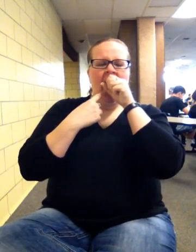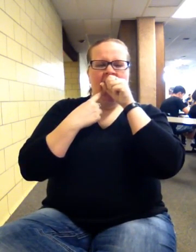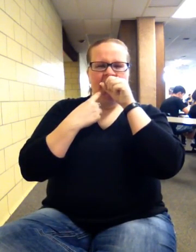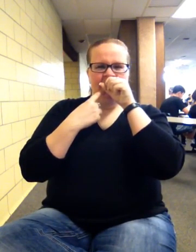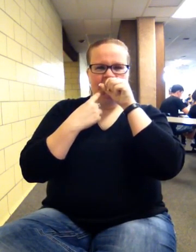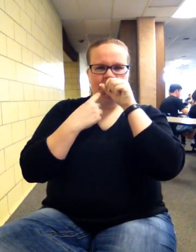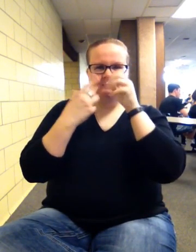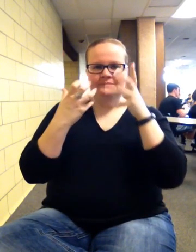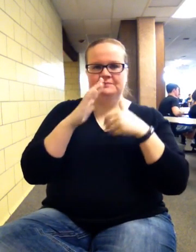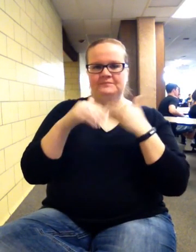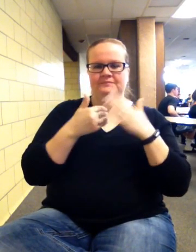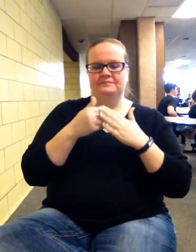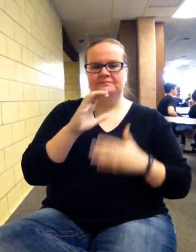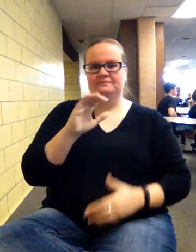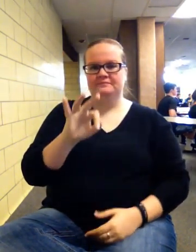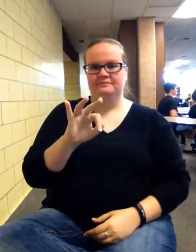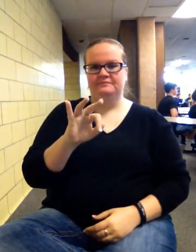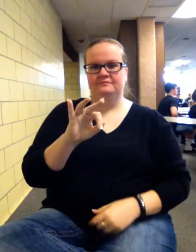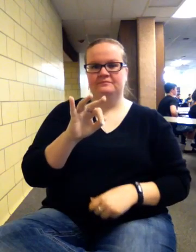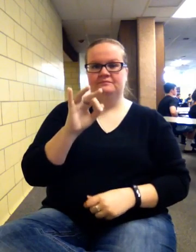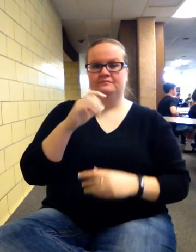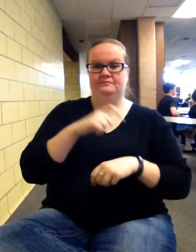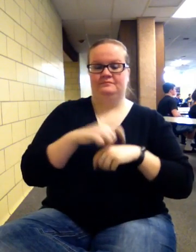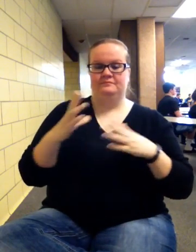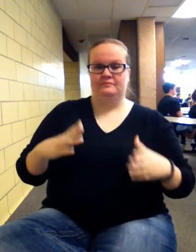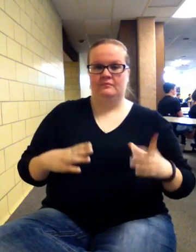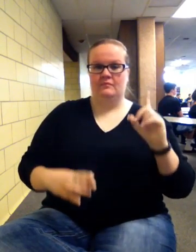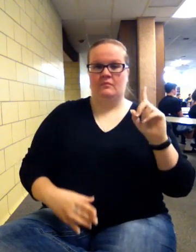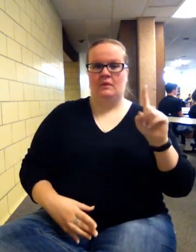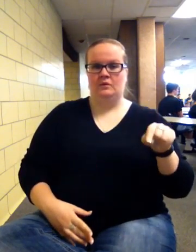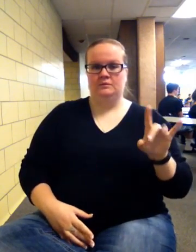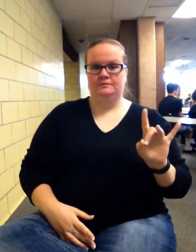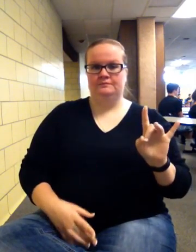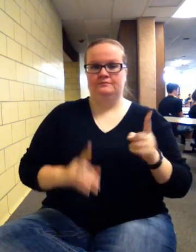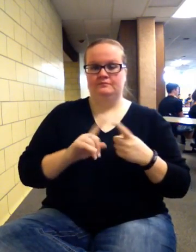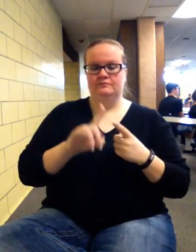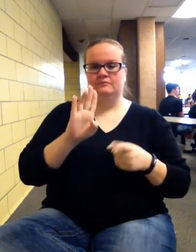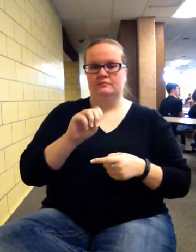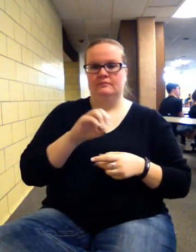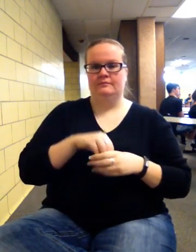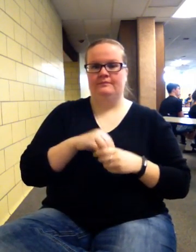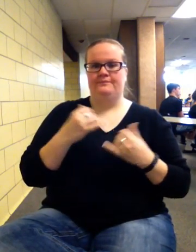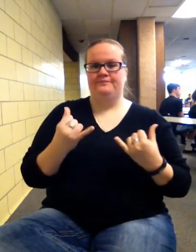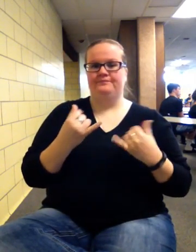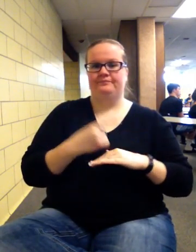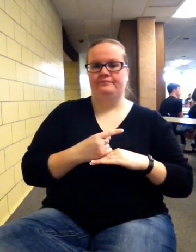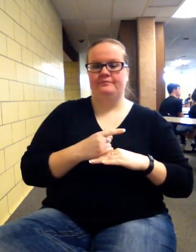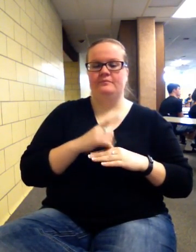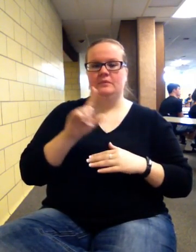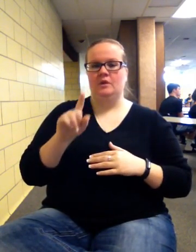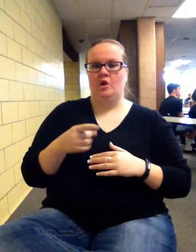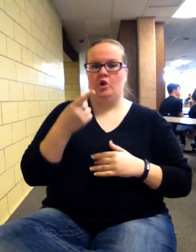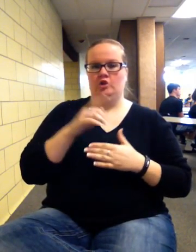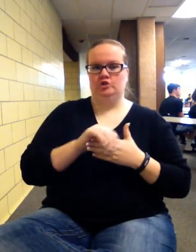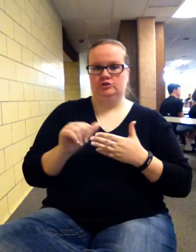these cash flows, time period one through eight, to be in today's dollars. So that I can evaluate them with the purchasing